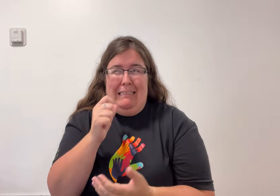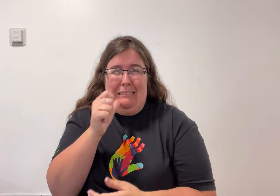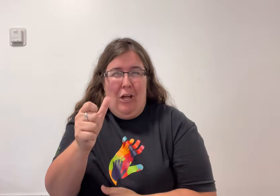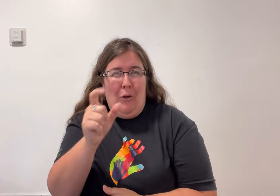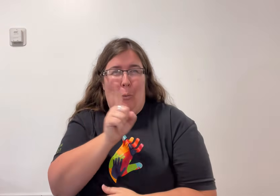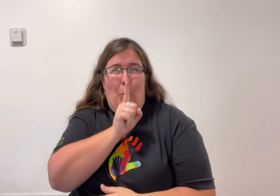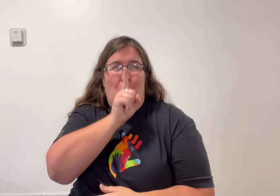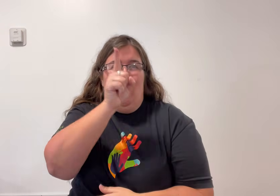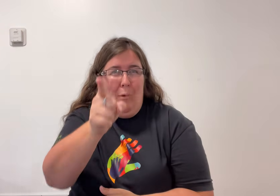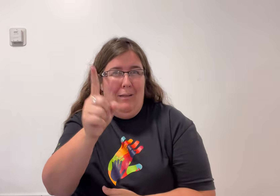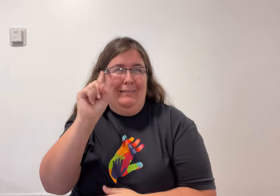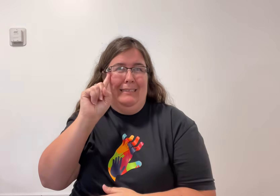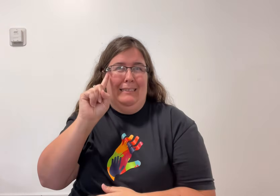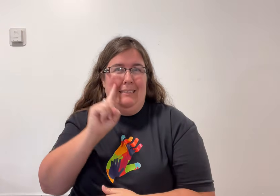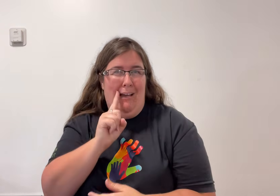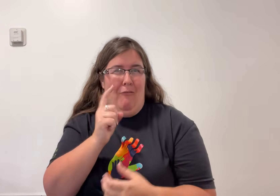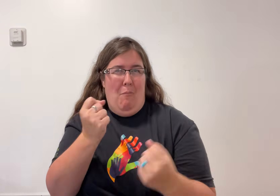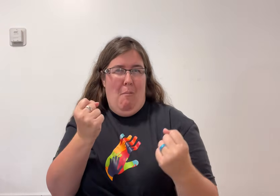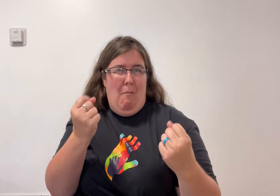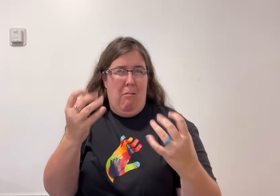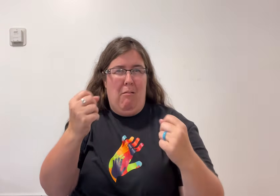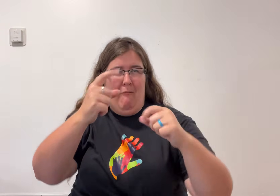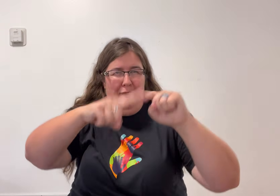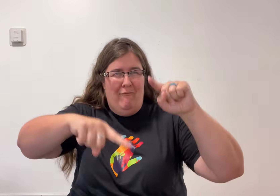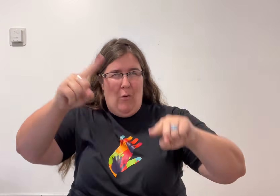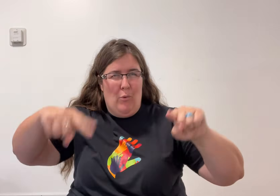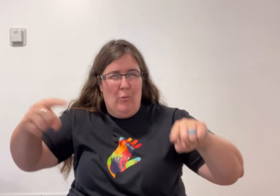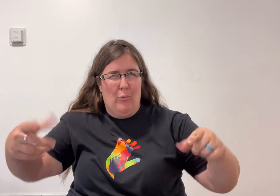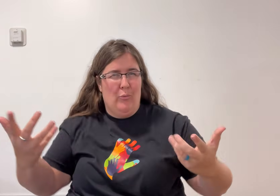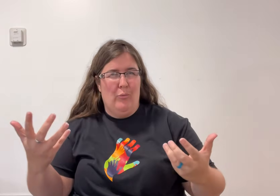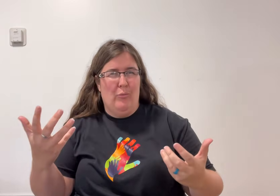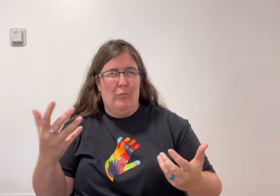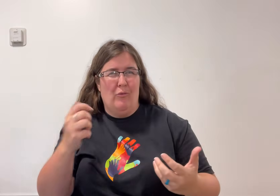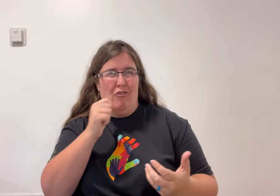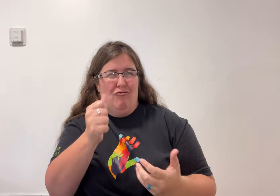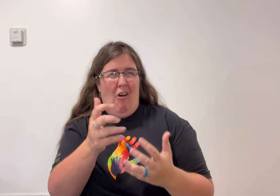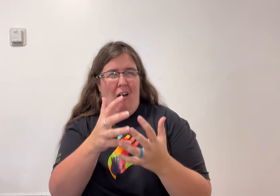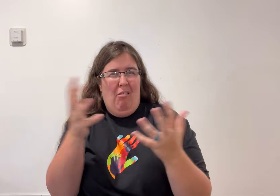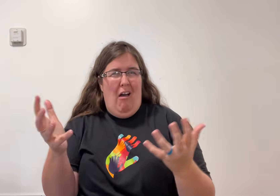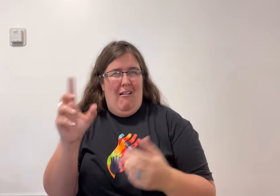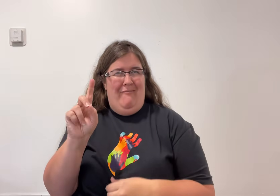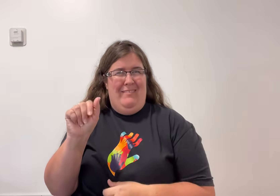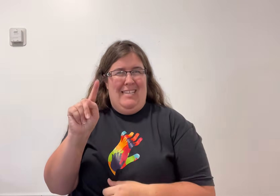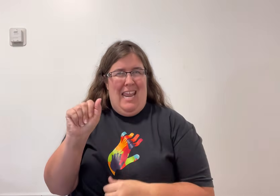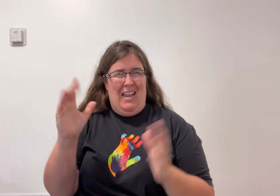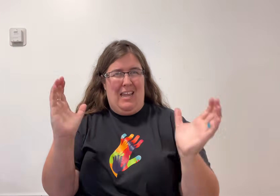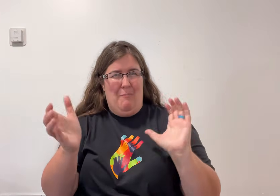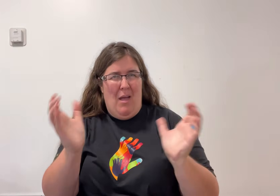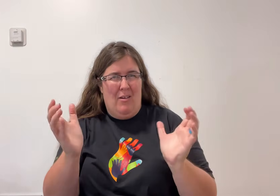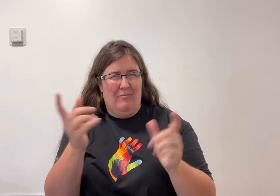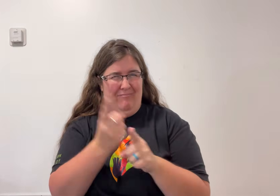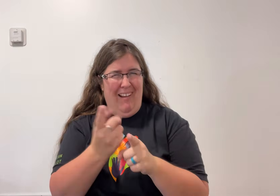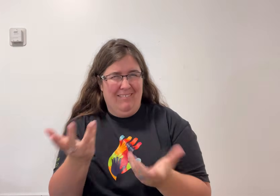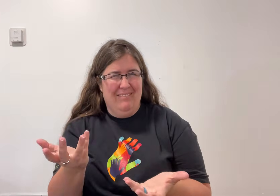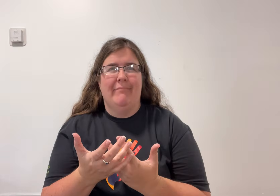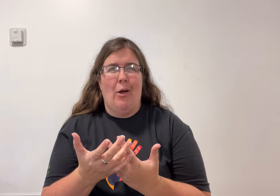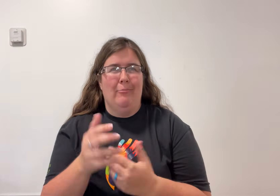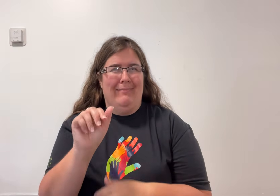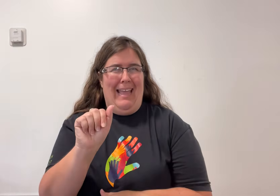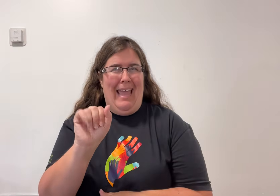are not accurate representations of deaf signing variation. So there's not a lot of data for AI to use to compare,